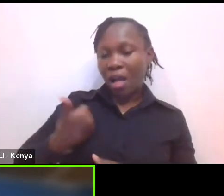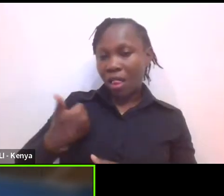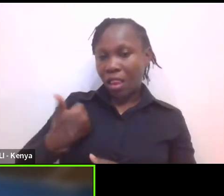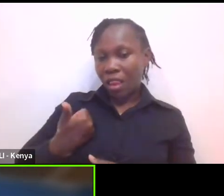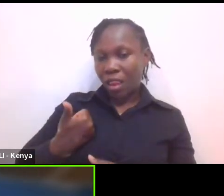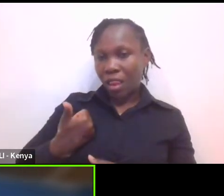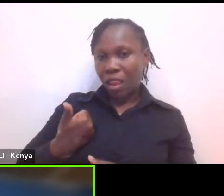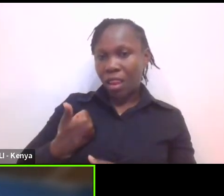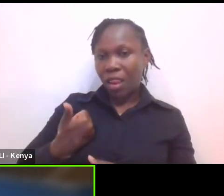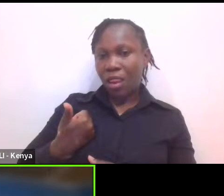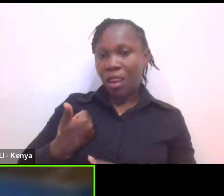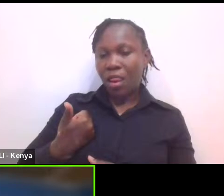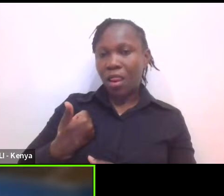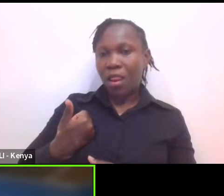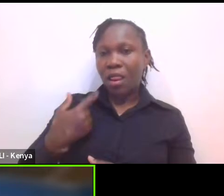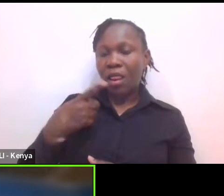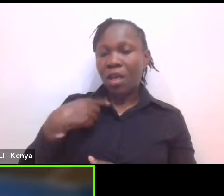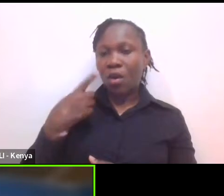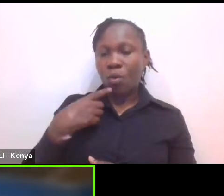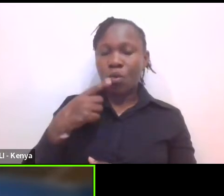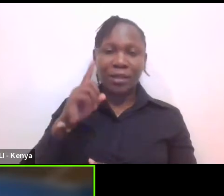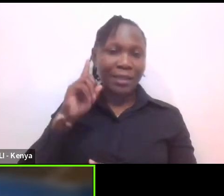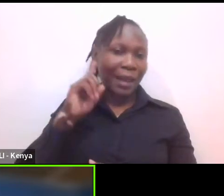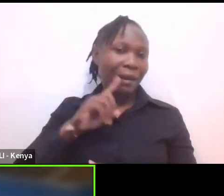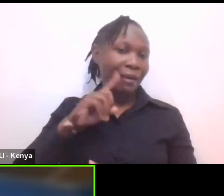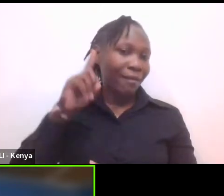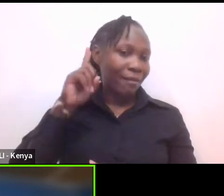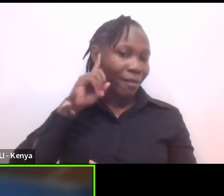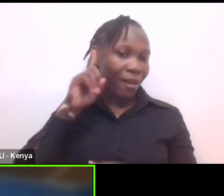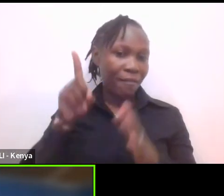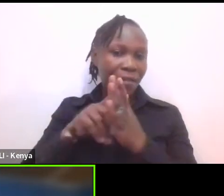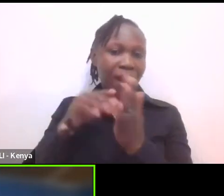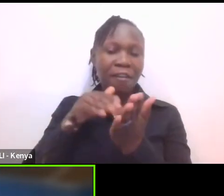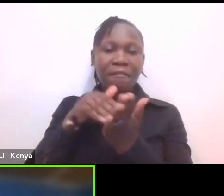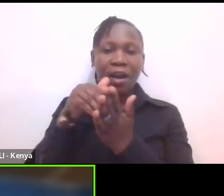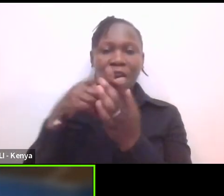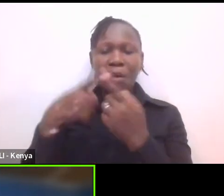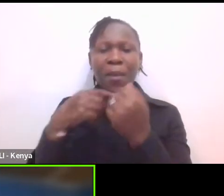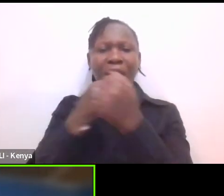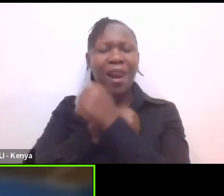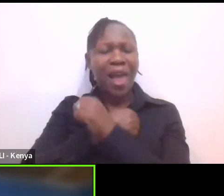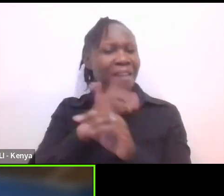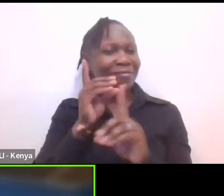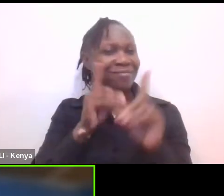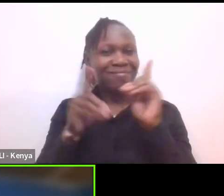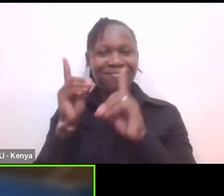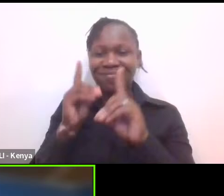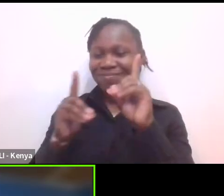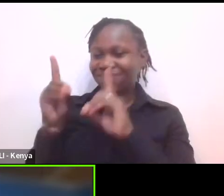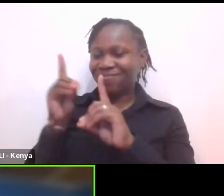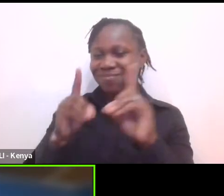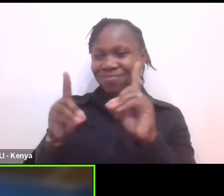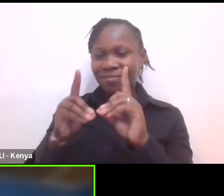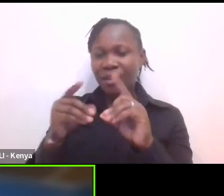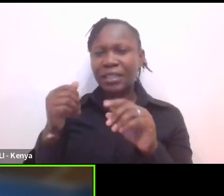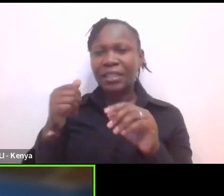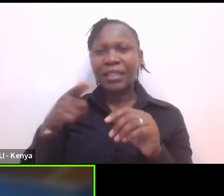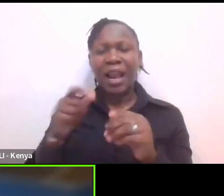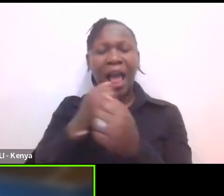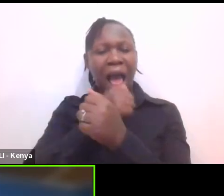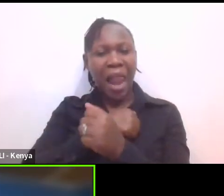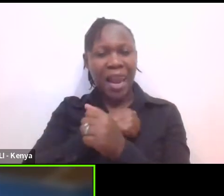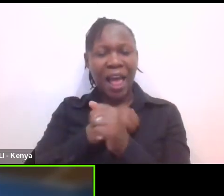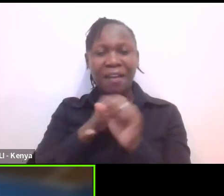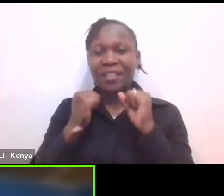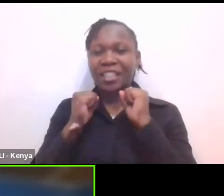was deaf and nonverbal, but she loved to dance. And so that was her strength. And I loved how you also said, let's